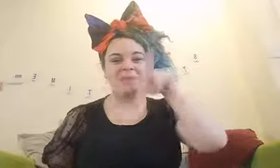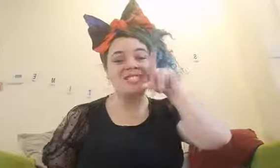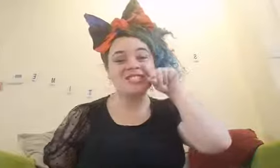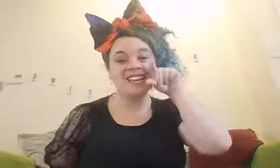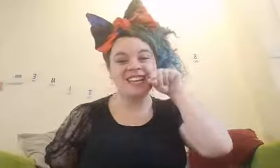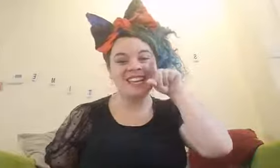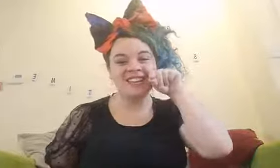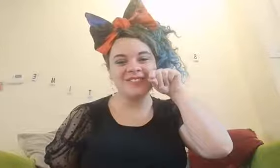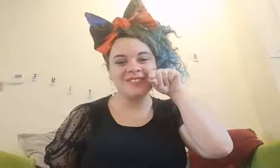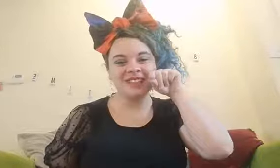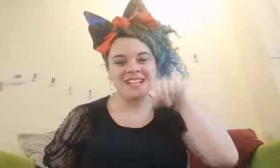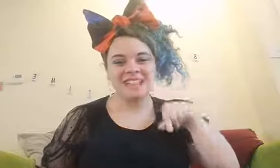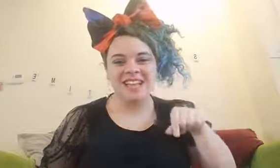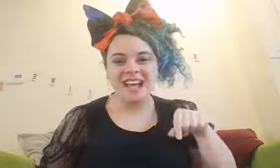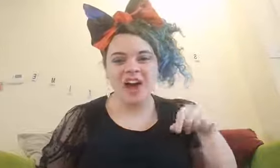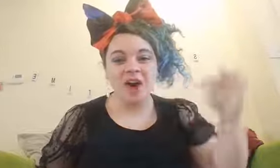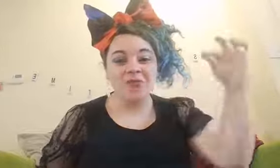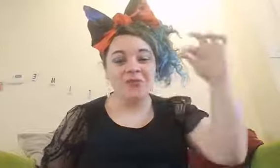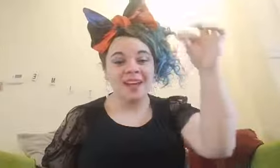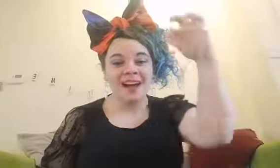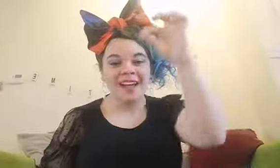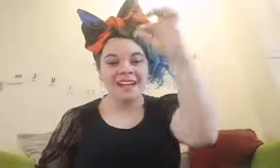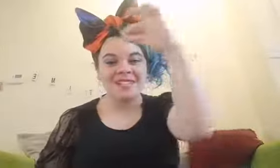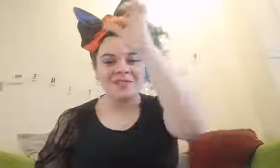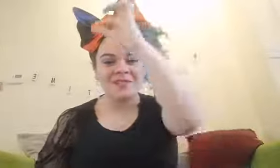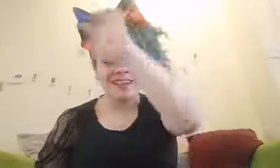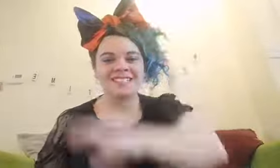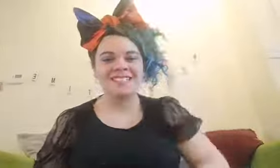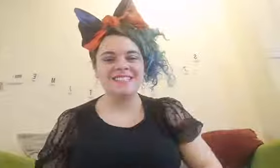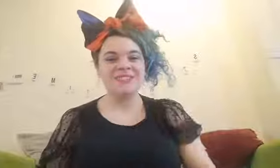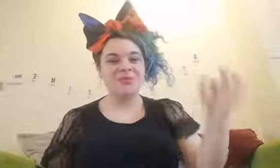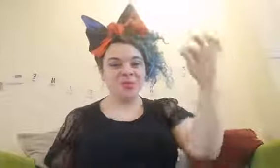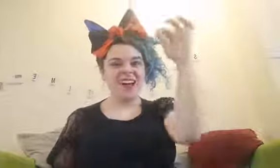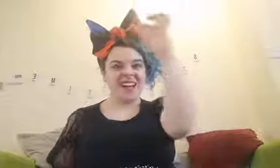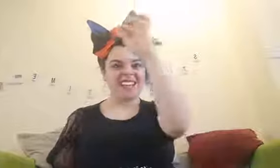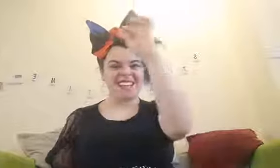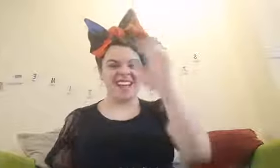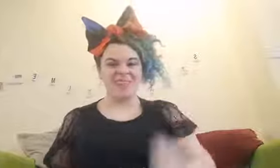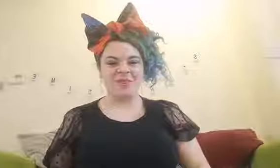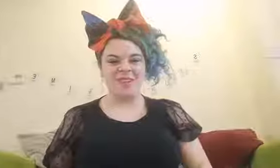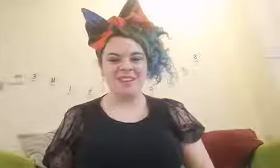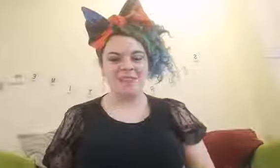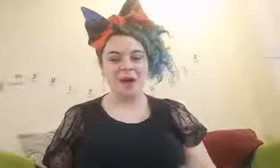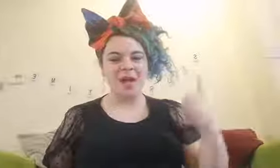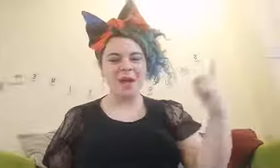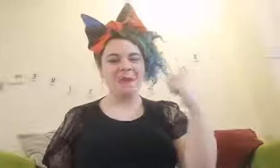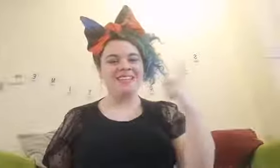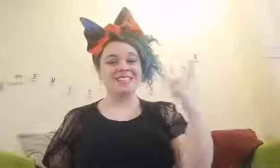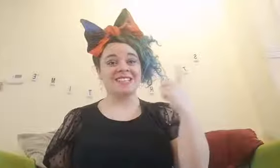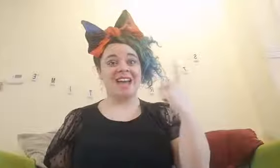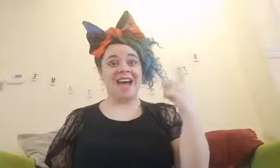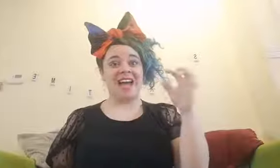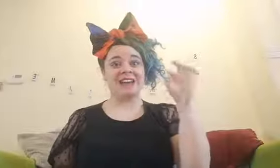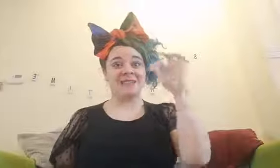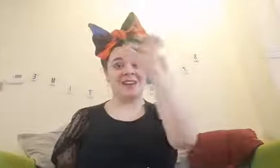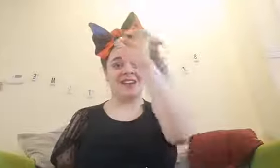superworms, chicken from Hertie, flies from Betty and Daniel, flies, yeah, you're probably right. Pizza and